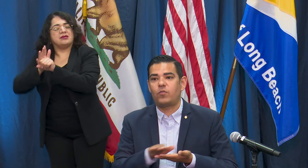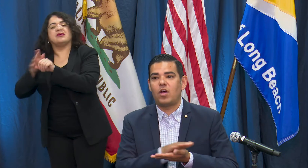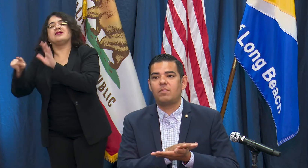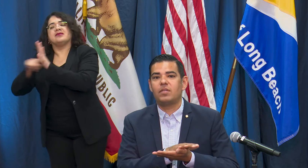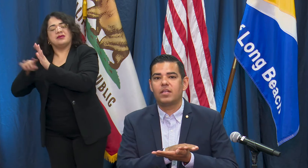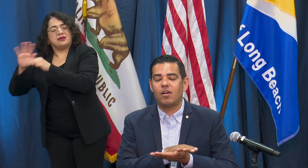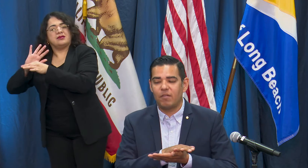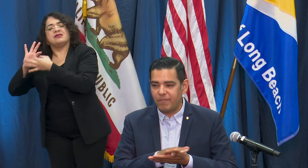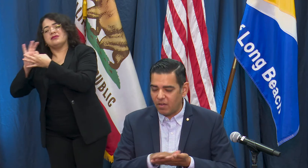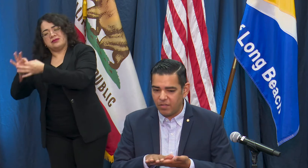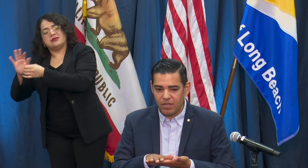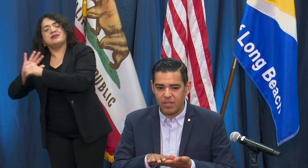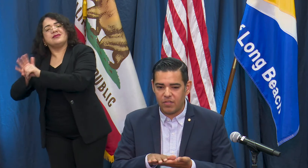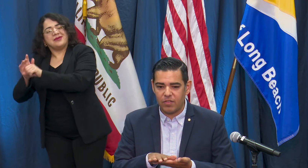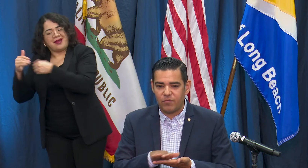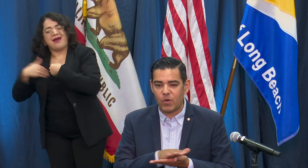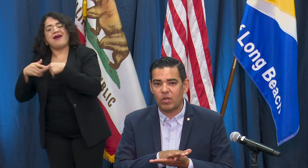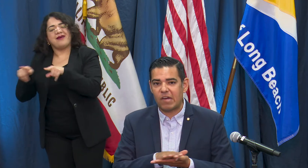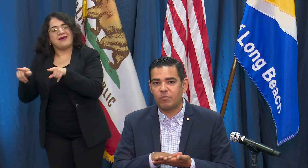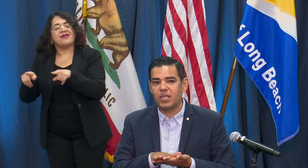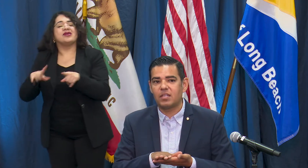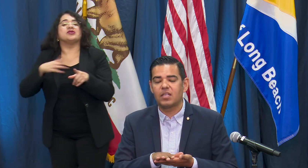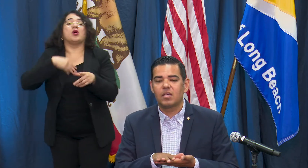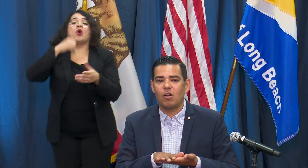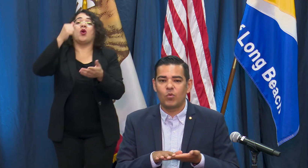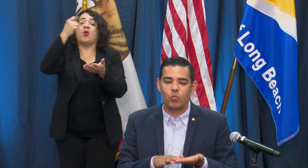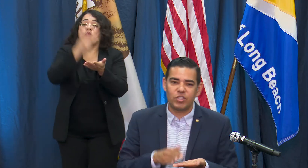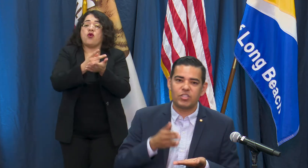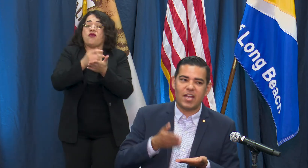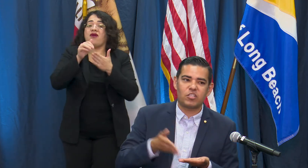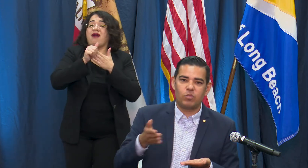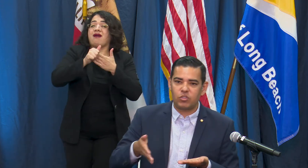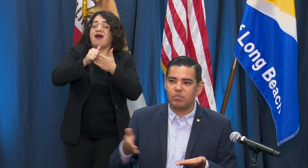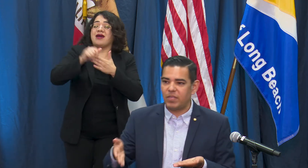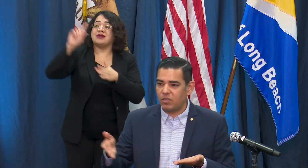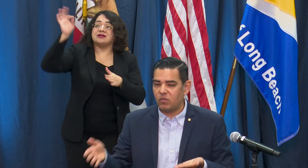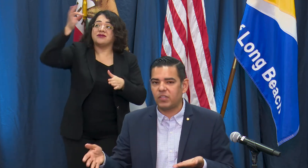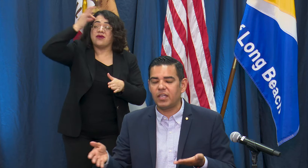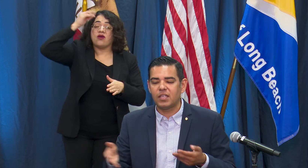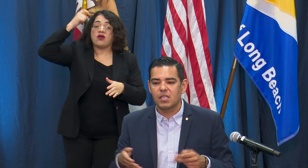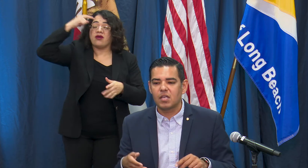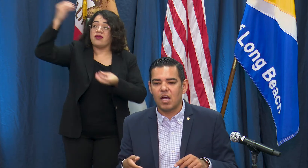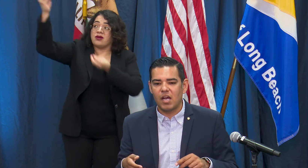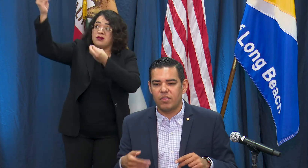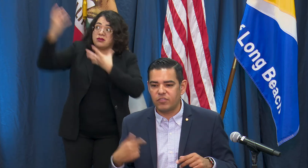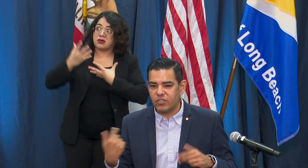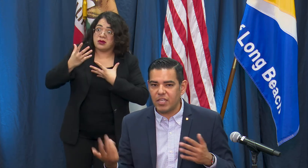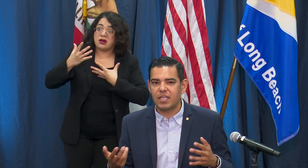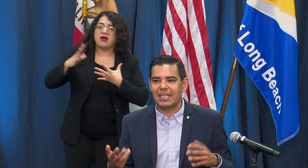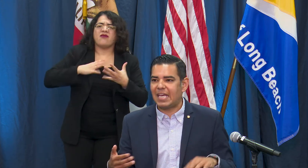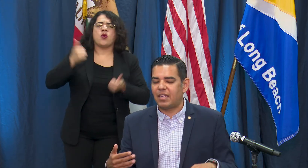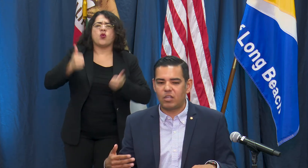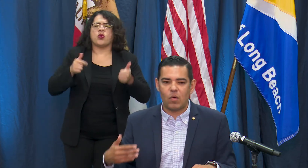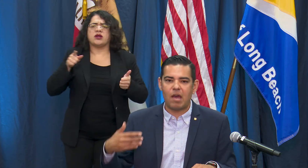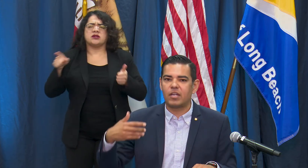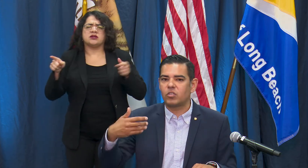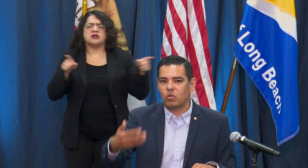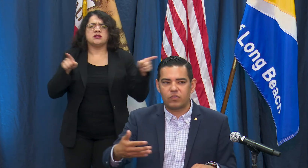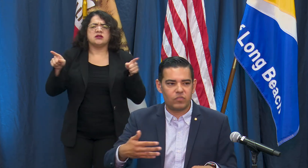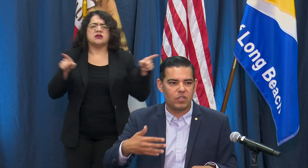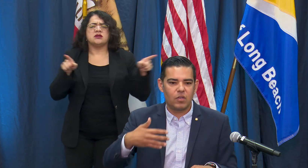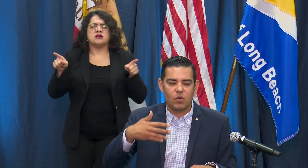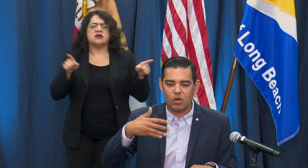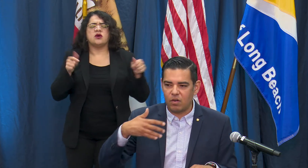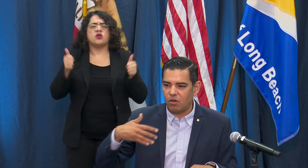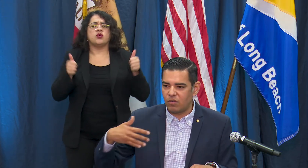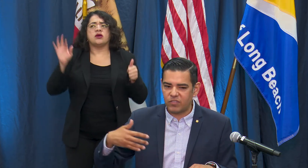approvals from our the federal government on which tests we should be using, the city can't go out and